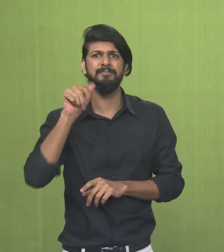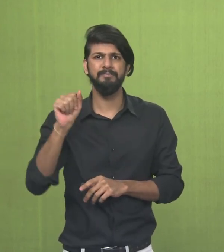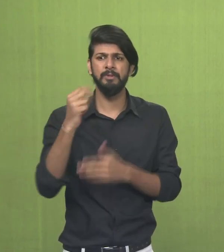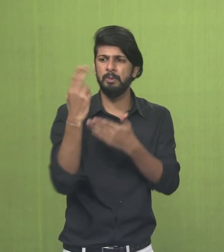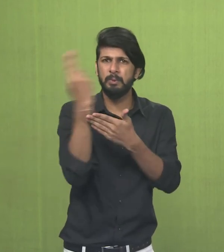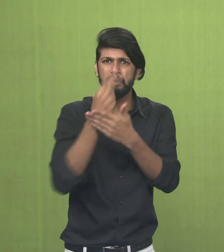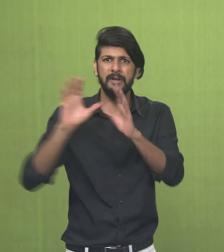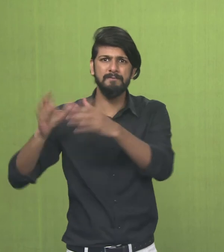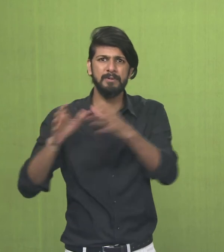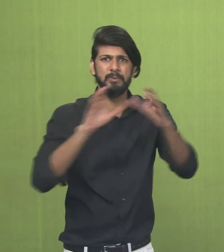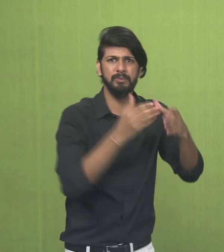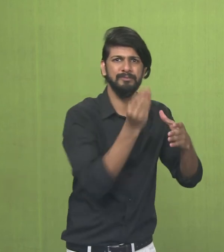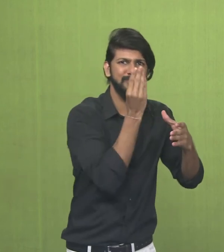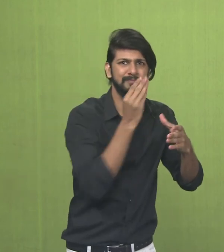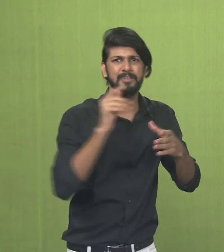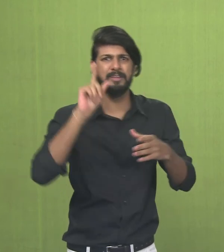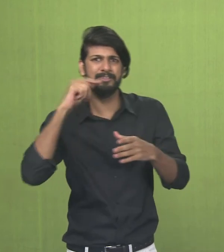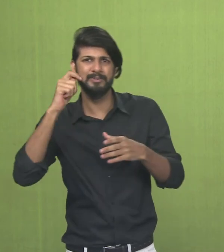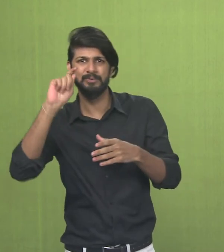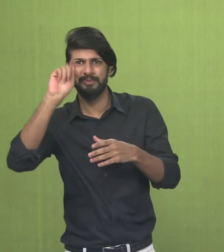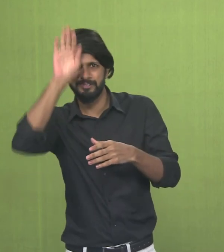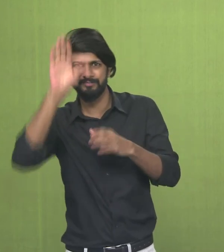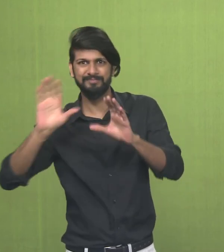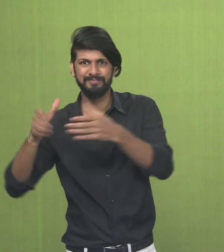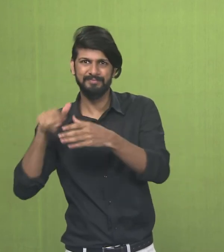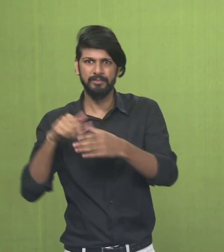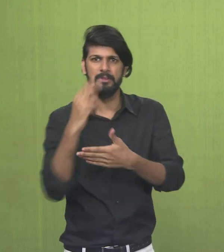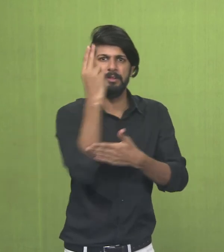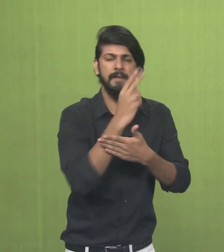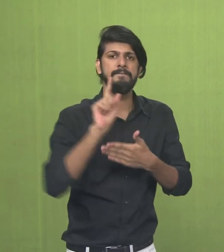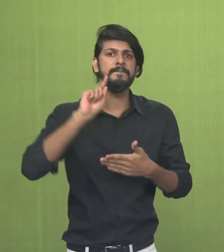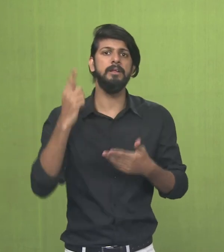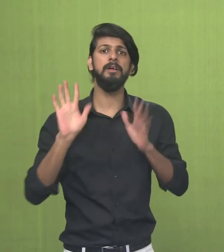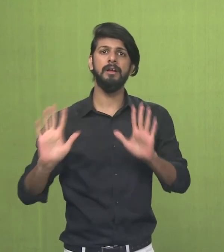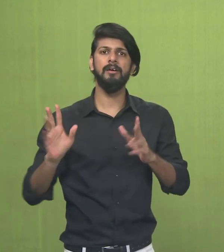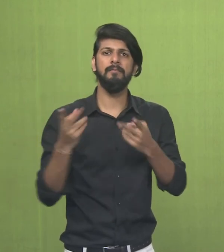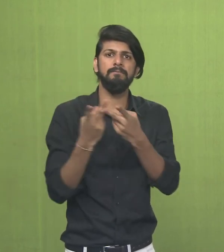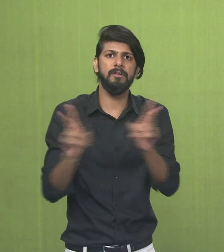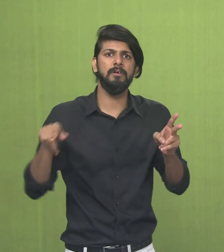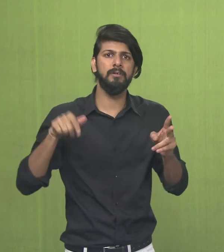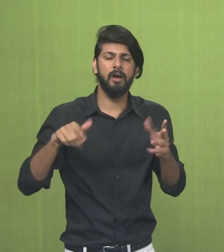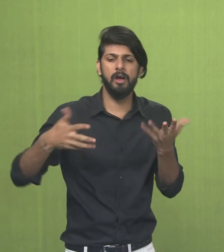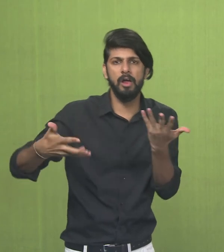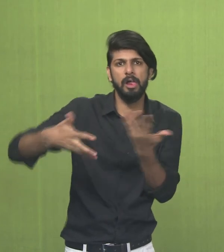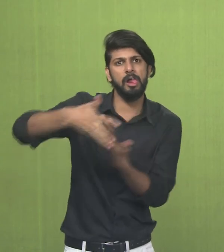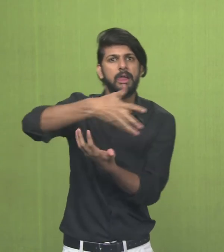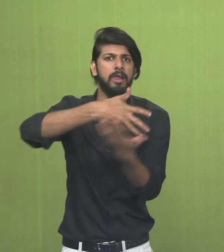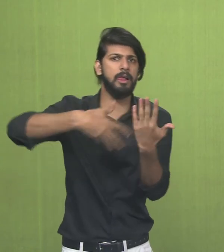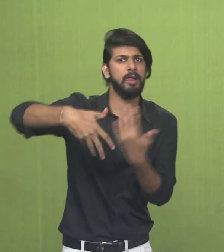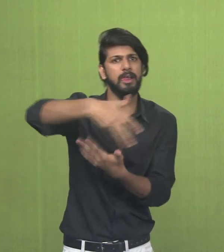Also, we saw that the two styles were blended. The Western style blended with the